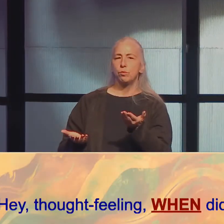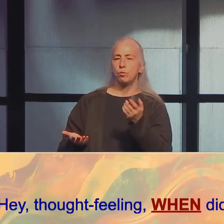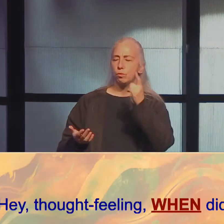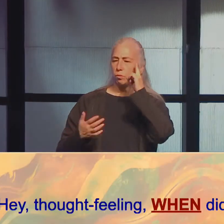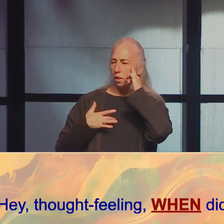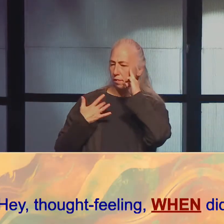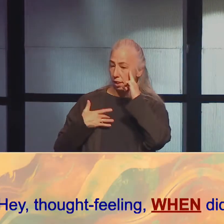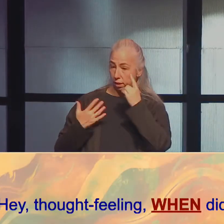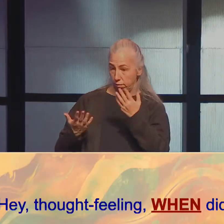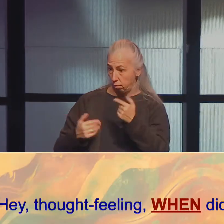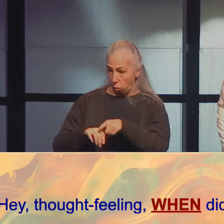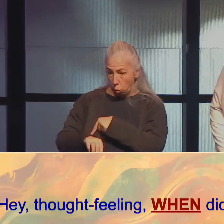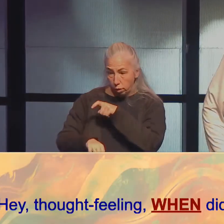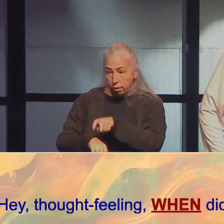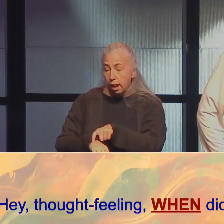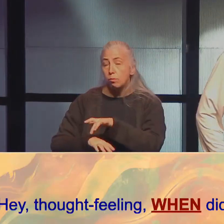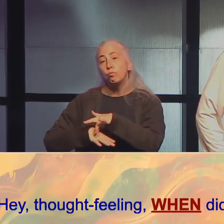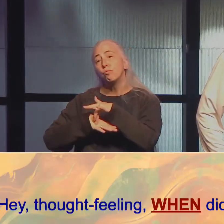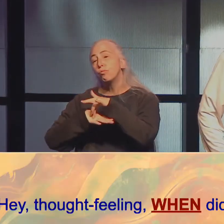Been here long?